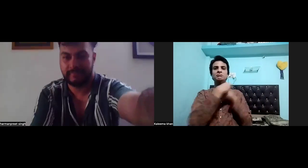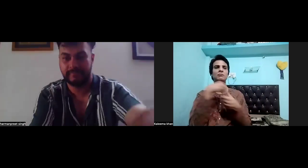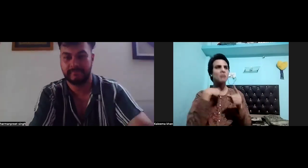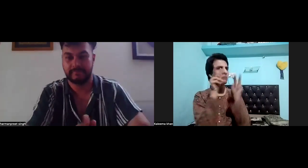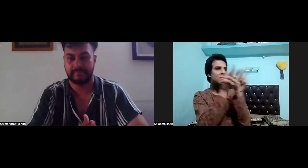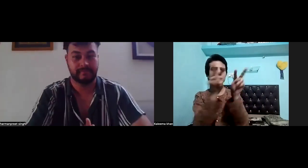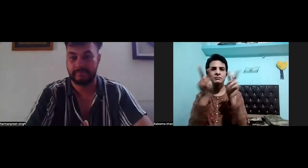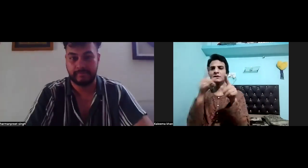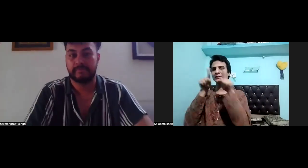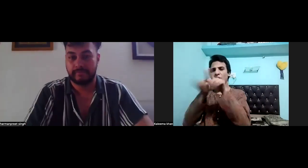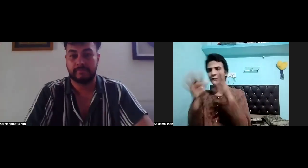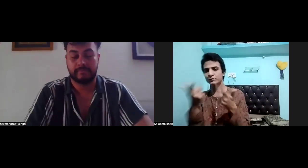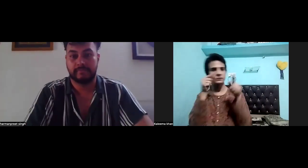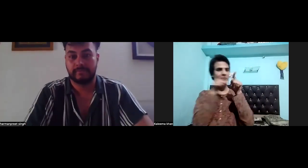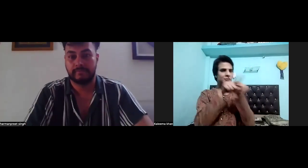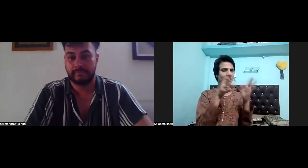but I did